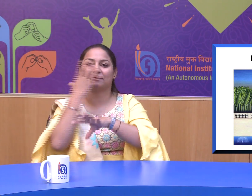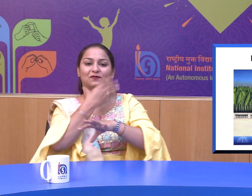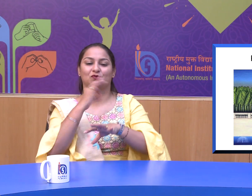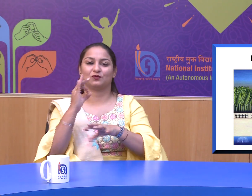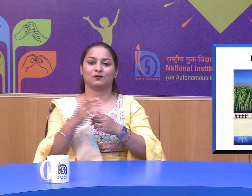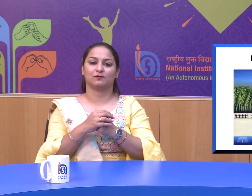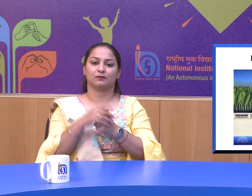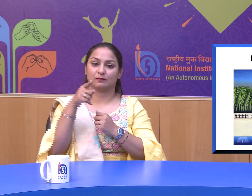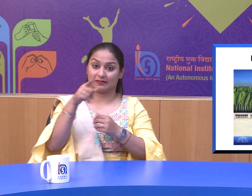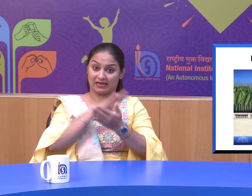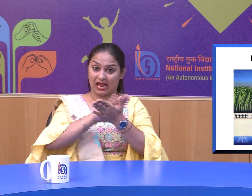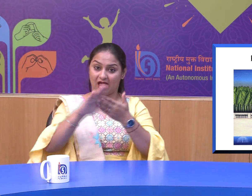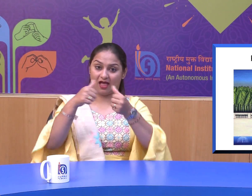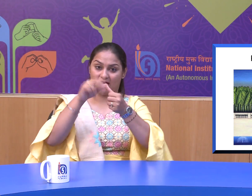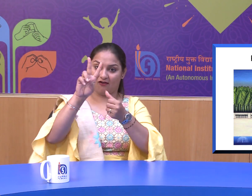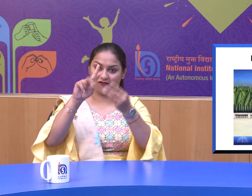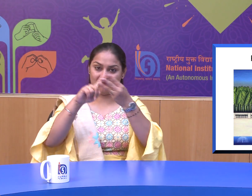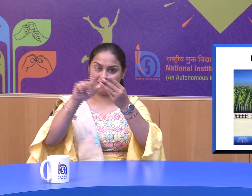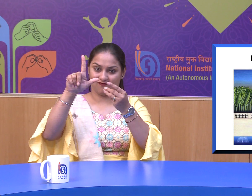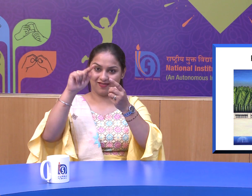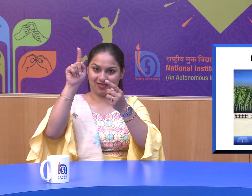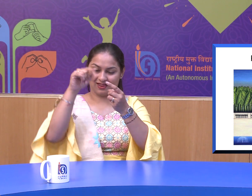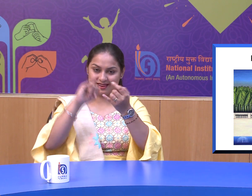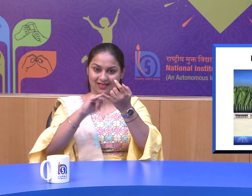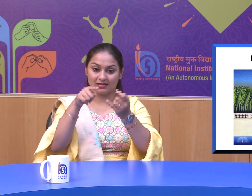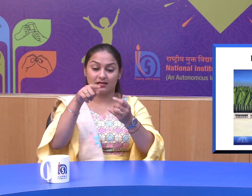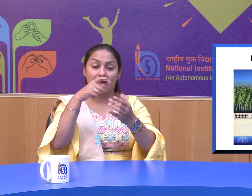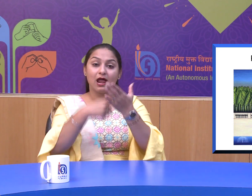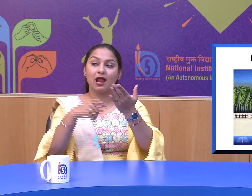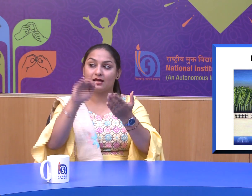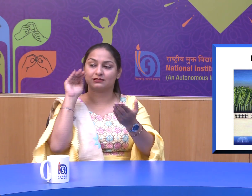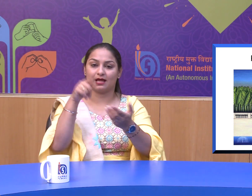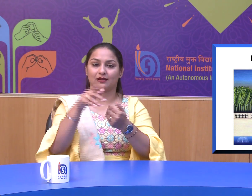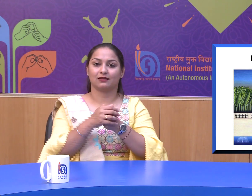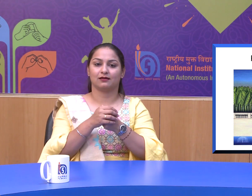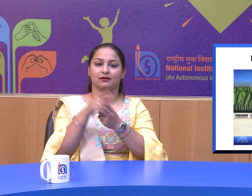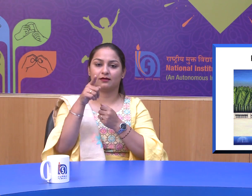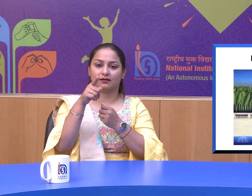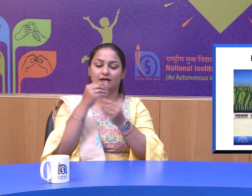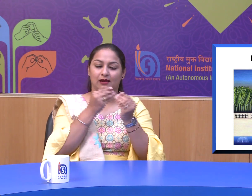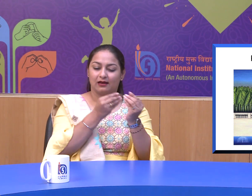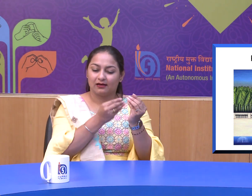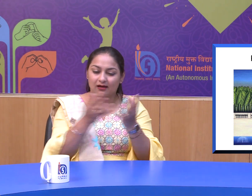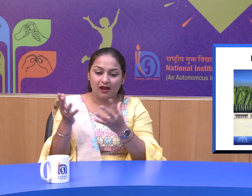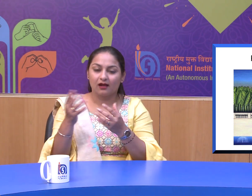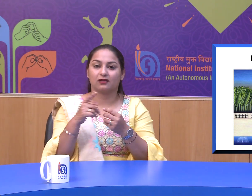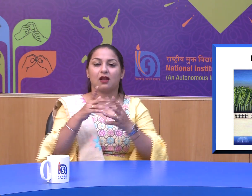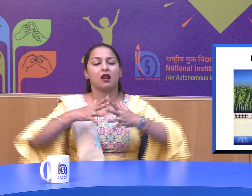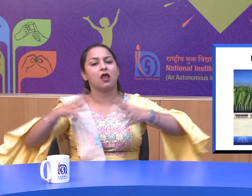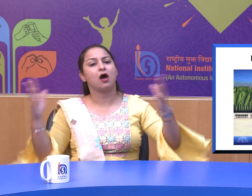These Havelis in Rajasthan attract a large number of